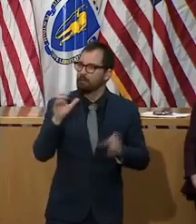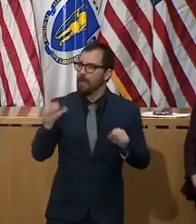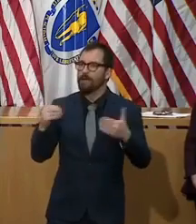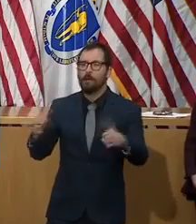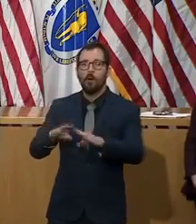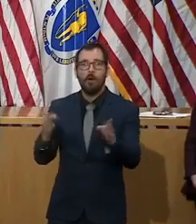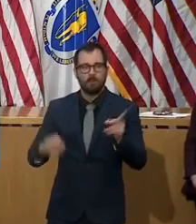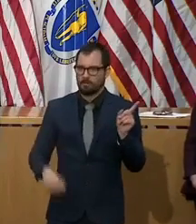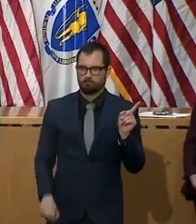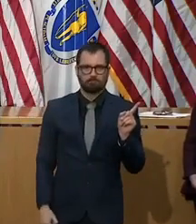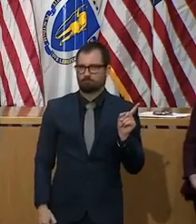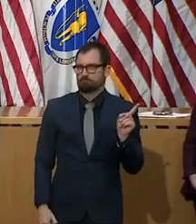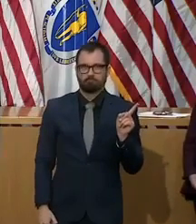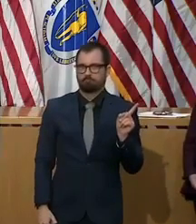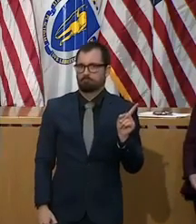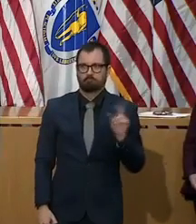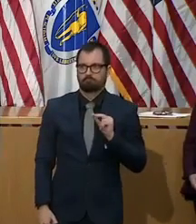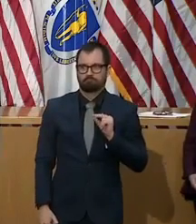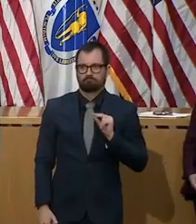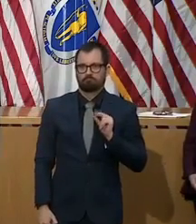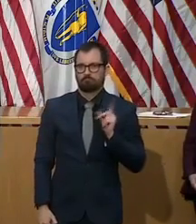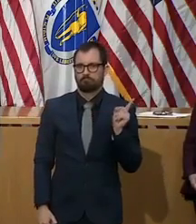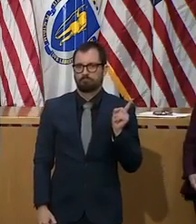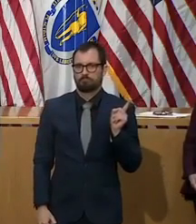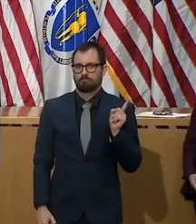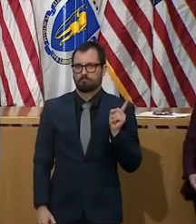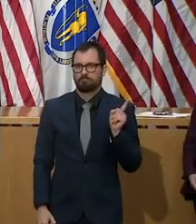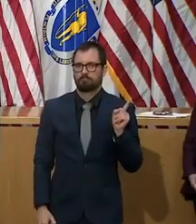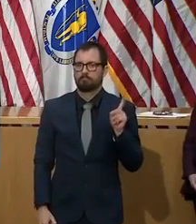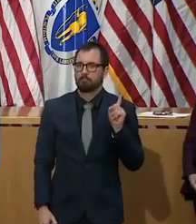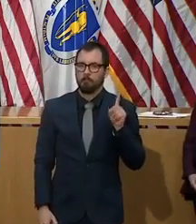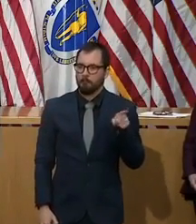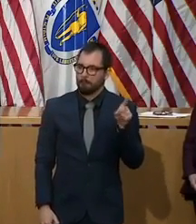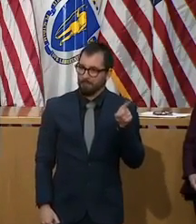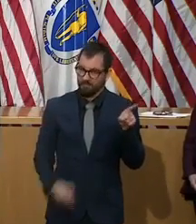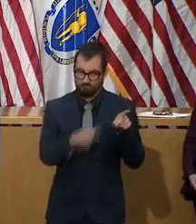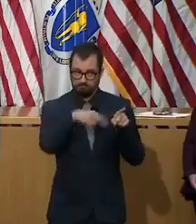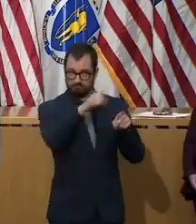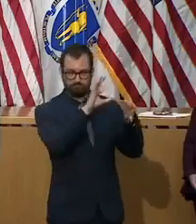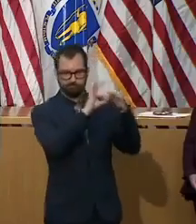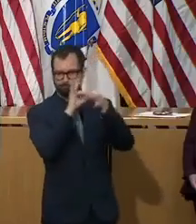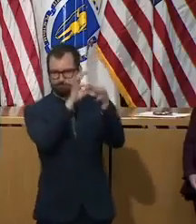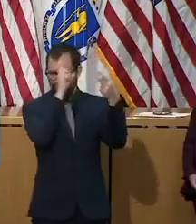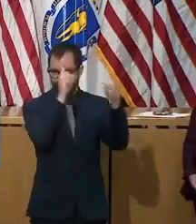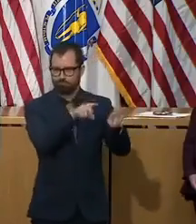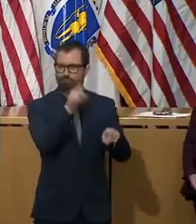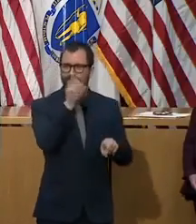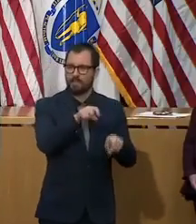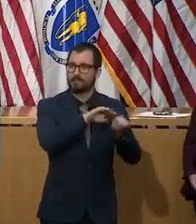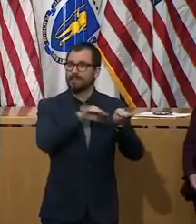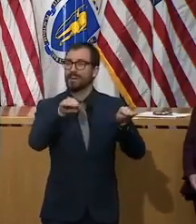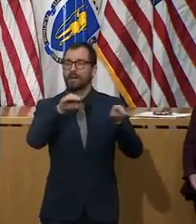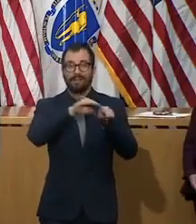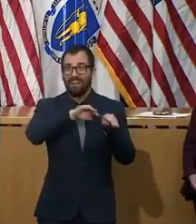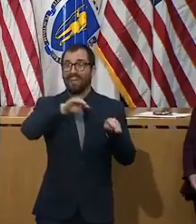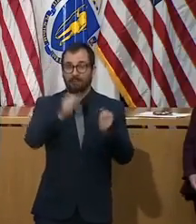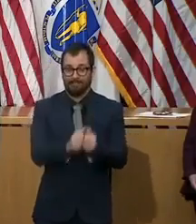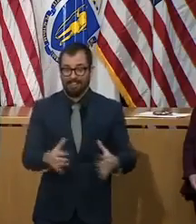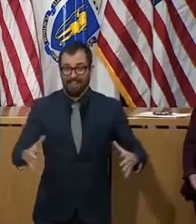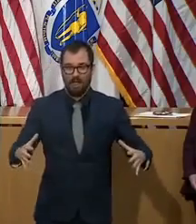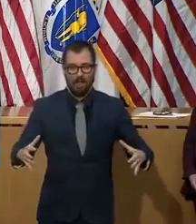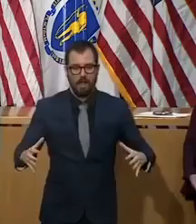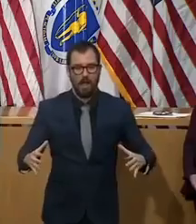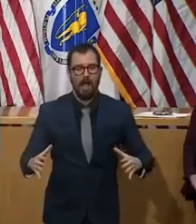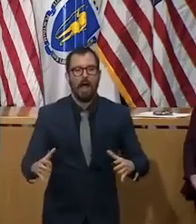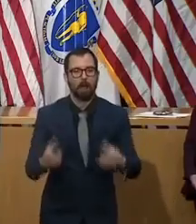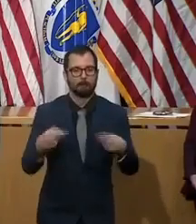negative downward trend on a lot of those key measures. And right now, we've basically flattened it, no question. But in terms of seeing the number